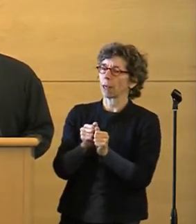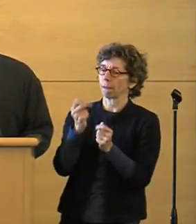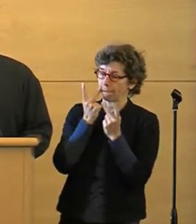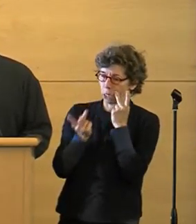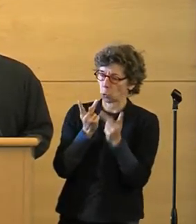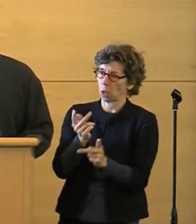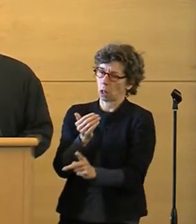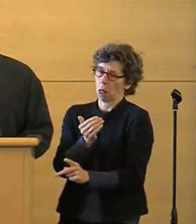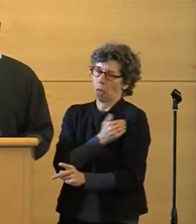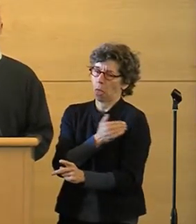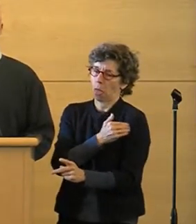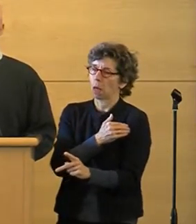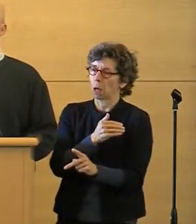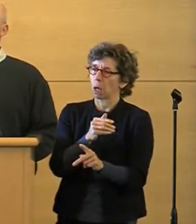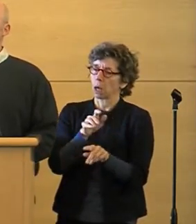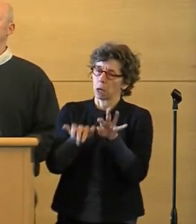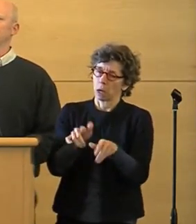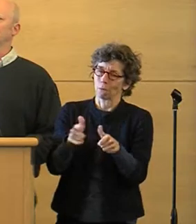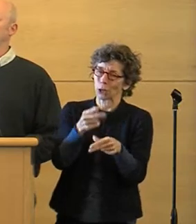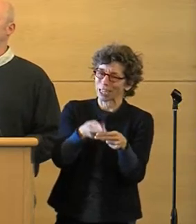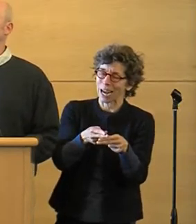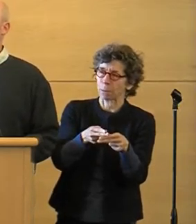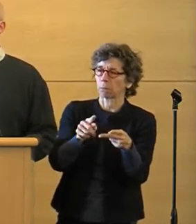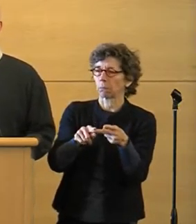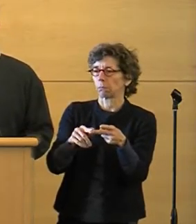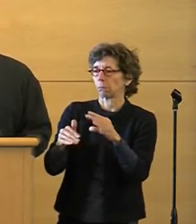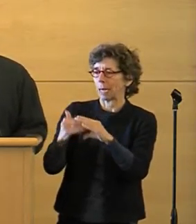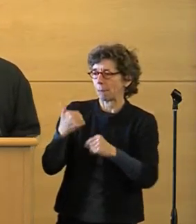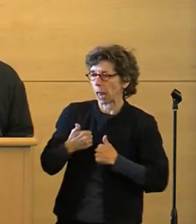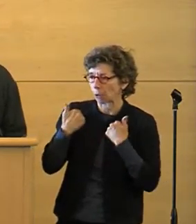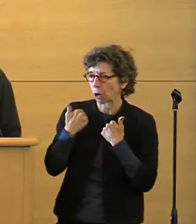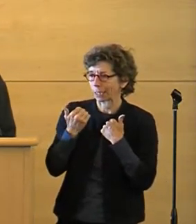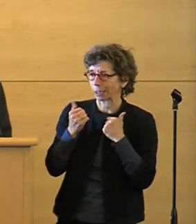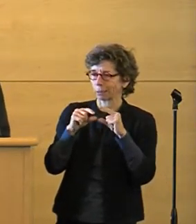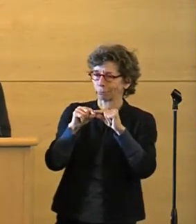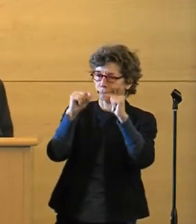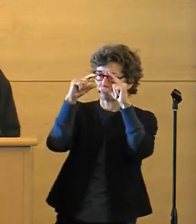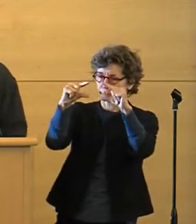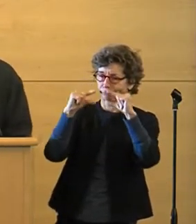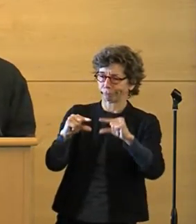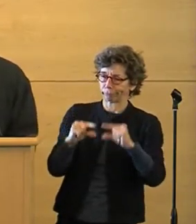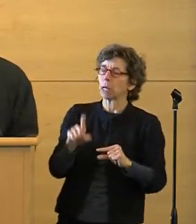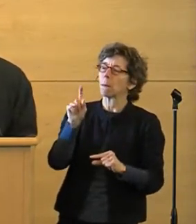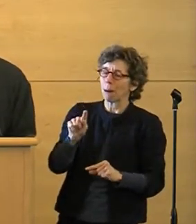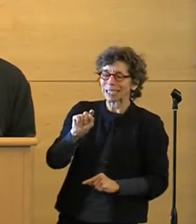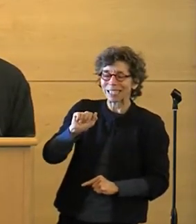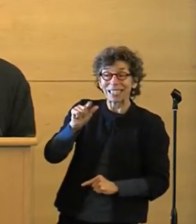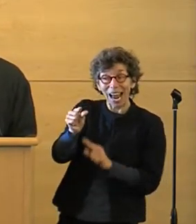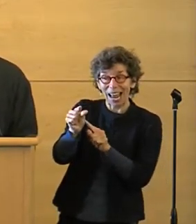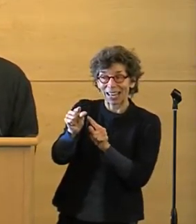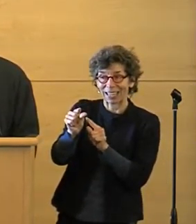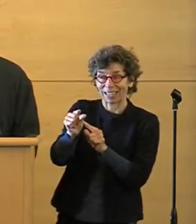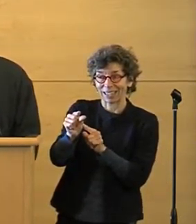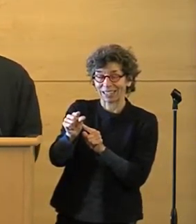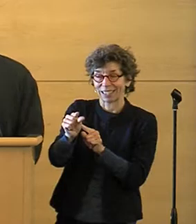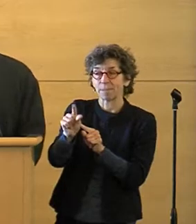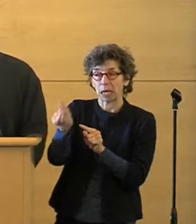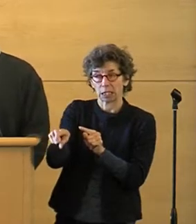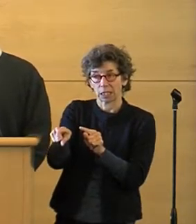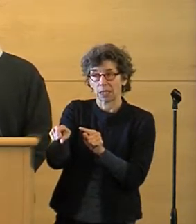Proper heading structure, as we've talked about, having those H1s and H2s, having labels on form fields. So if you've got a